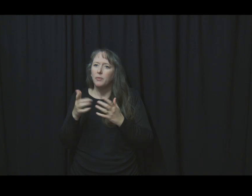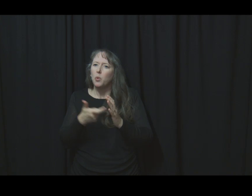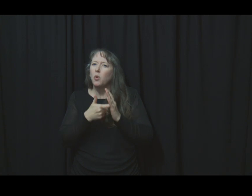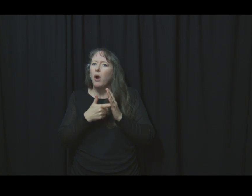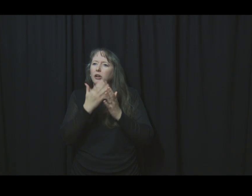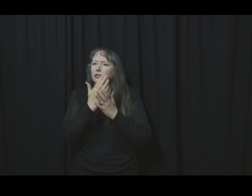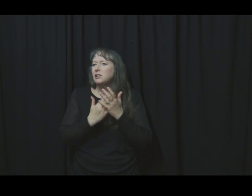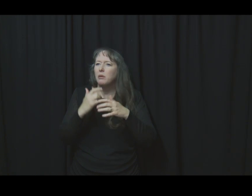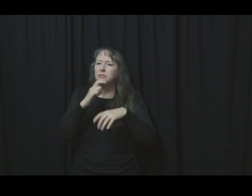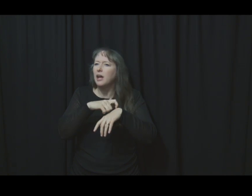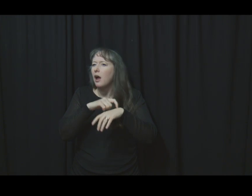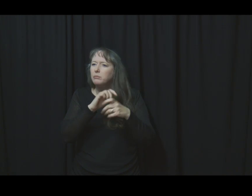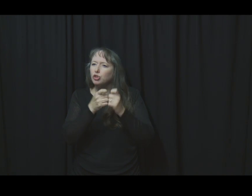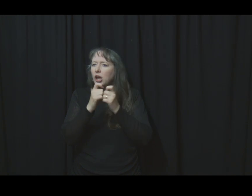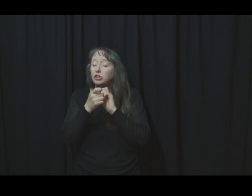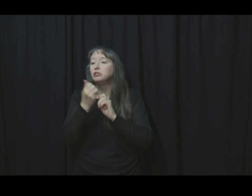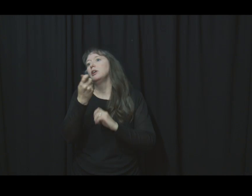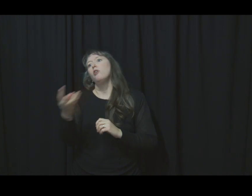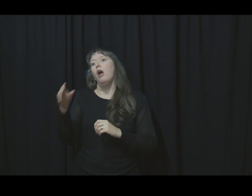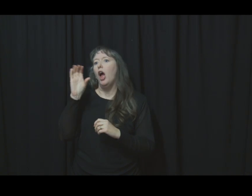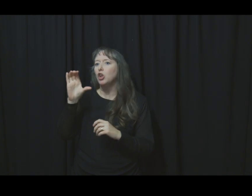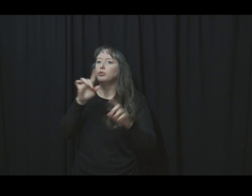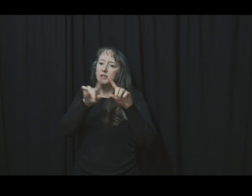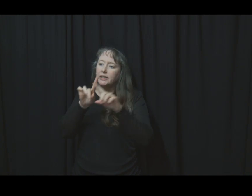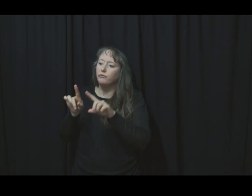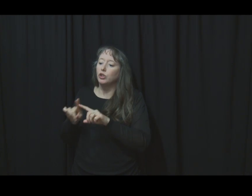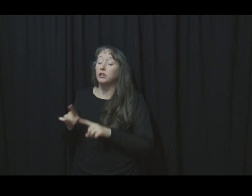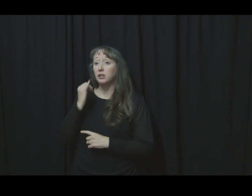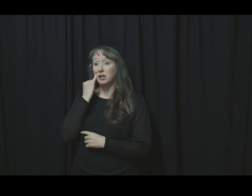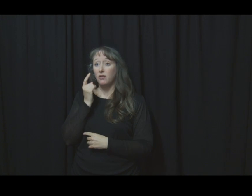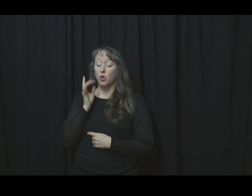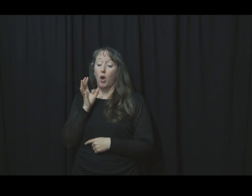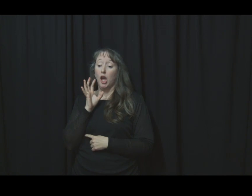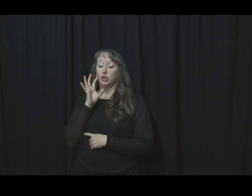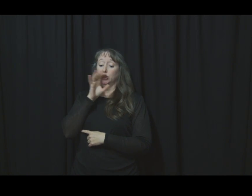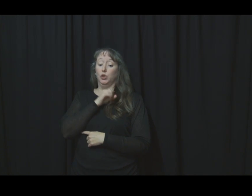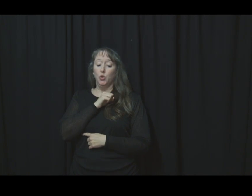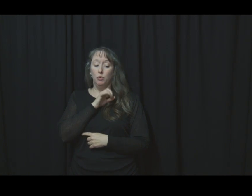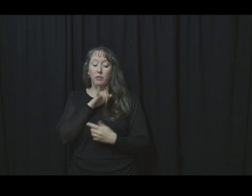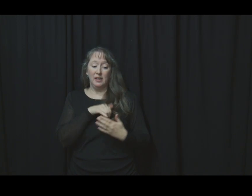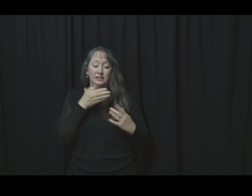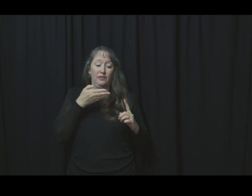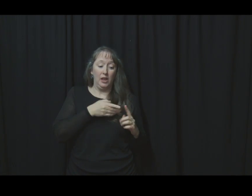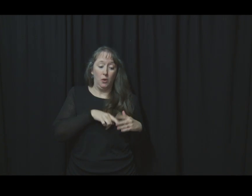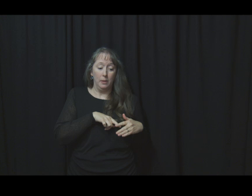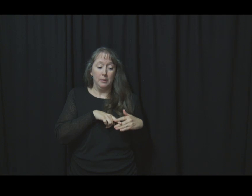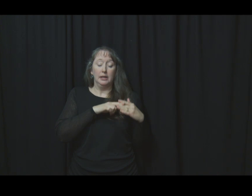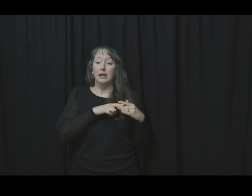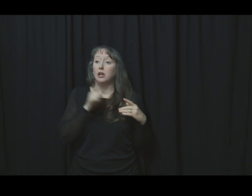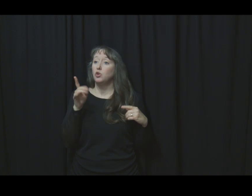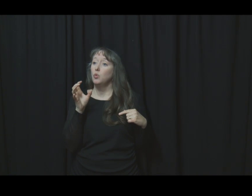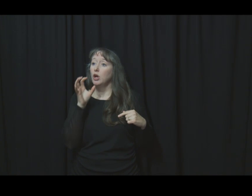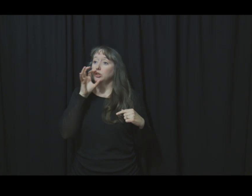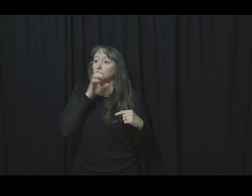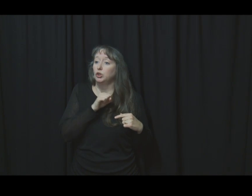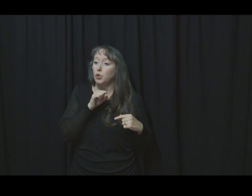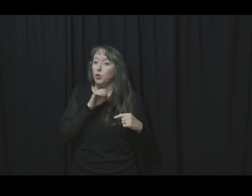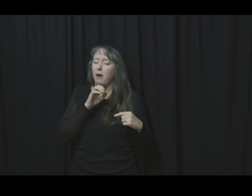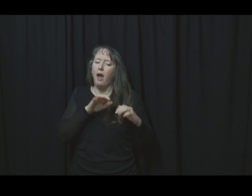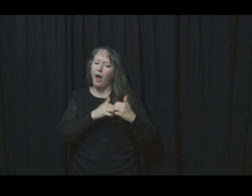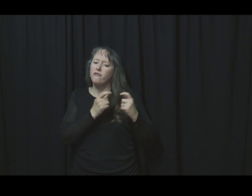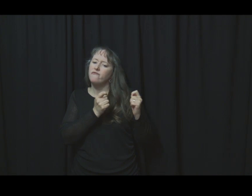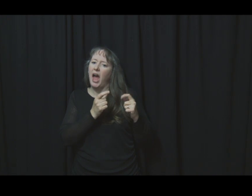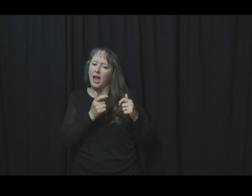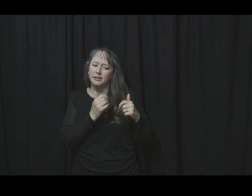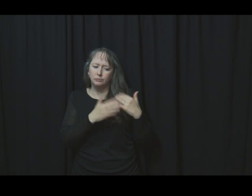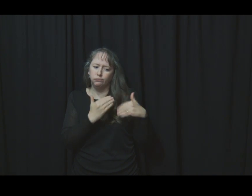them. And if you assume what was there to start with, and you assume something about the rate, and you know about the rate, you make lots of those